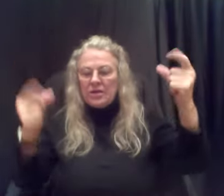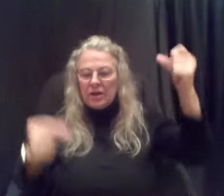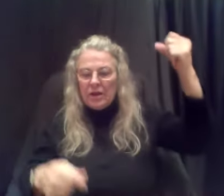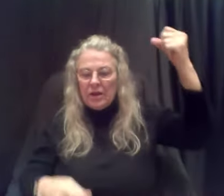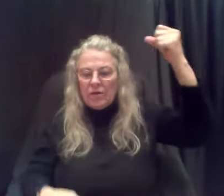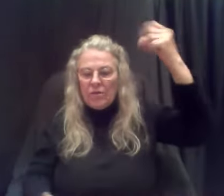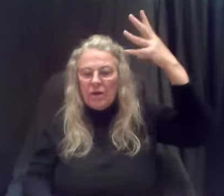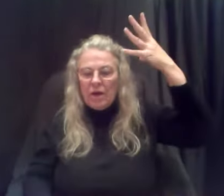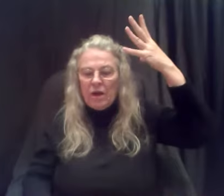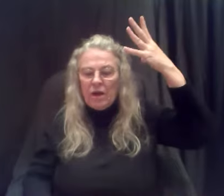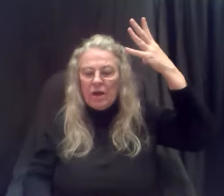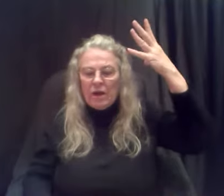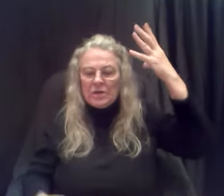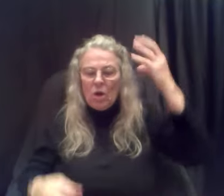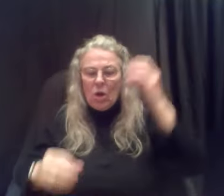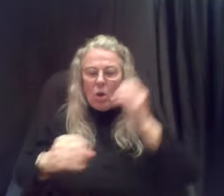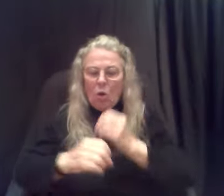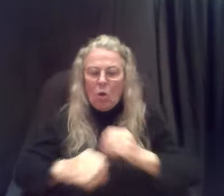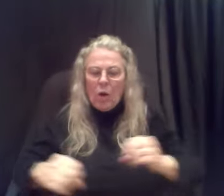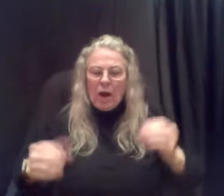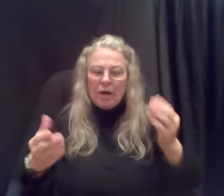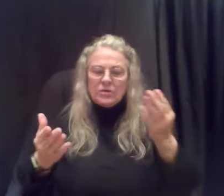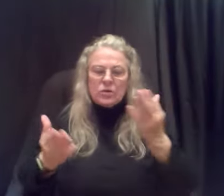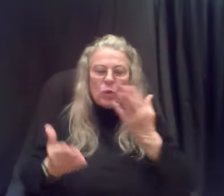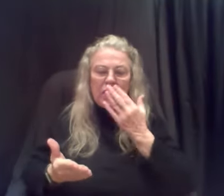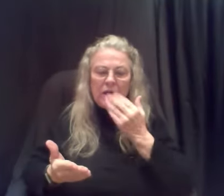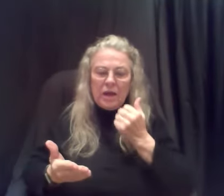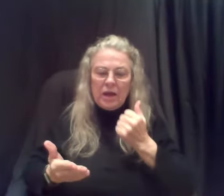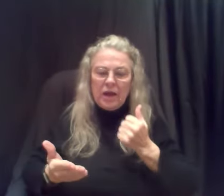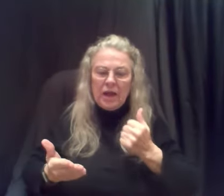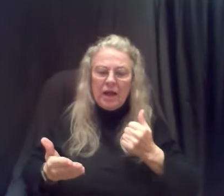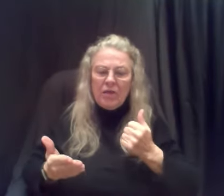Amazing grace, oh how sweet the